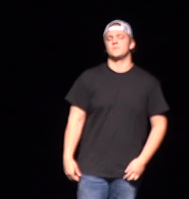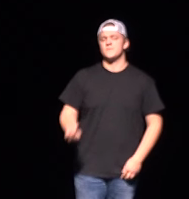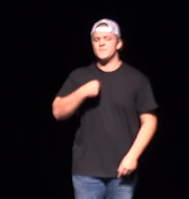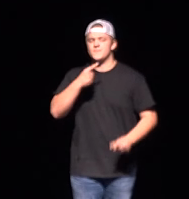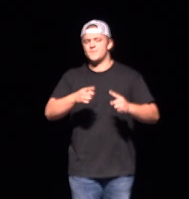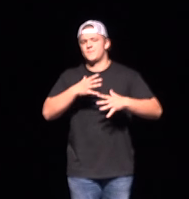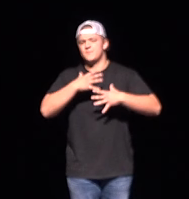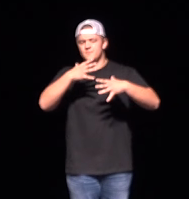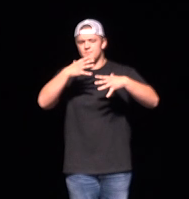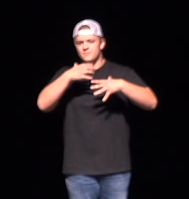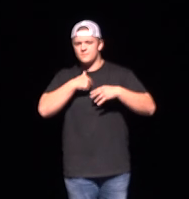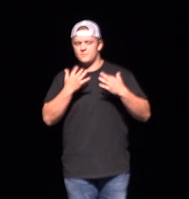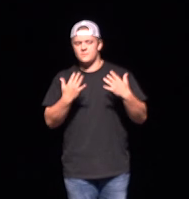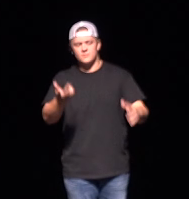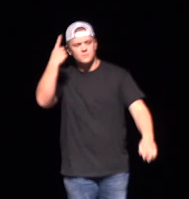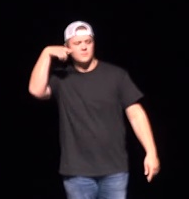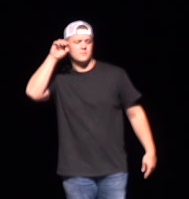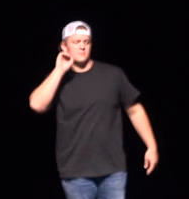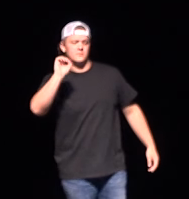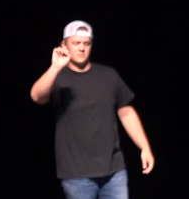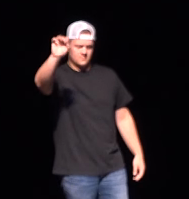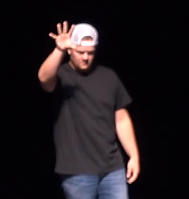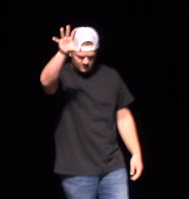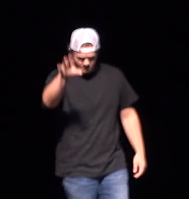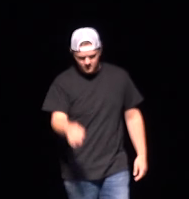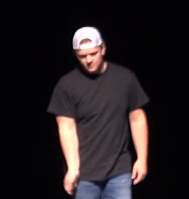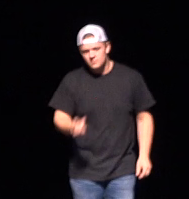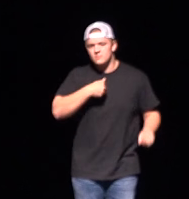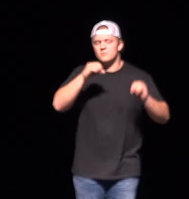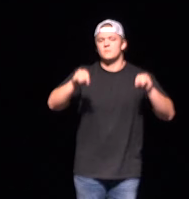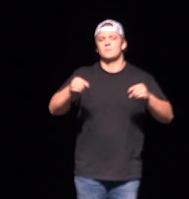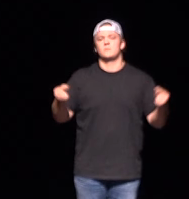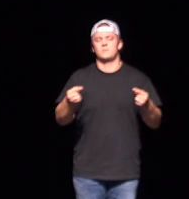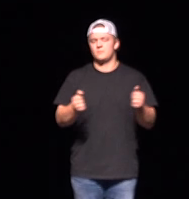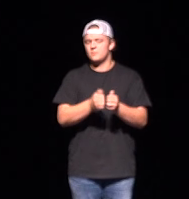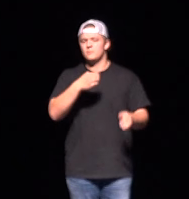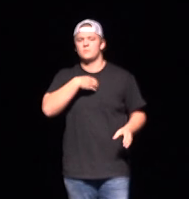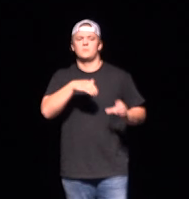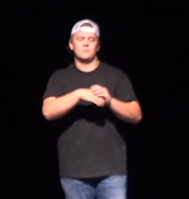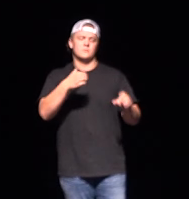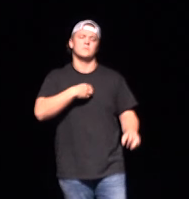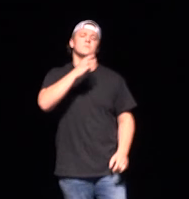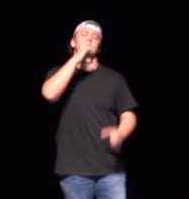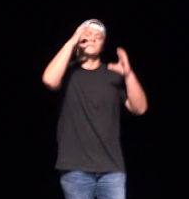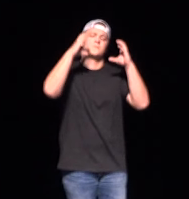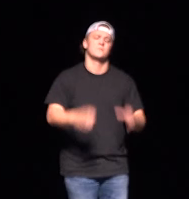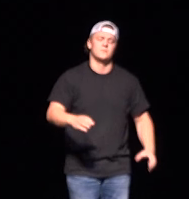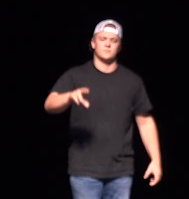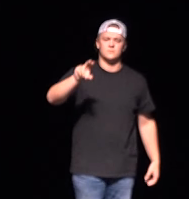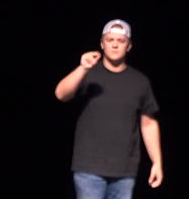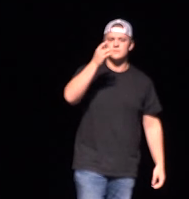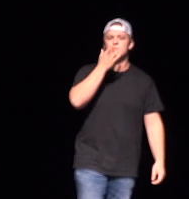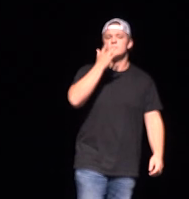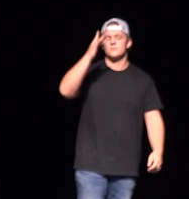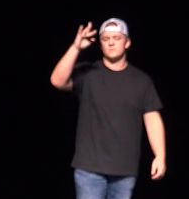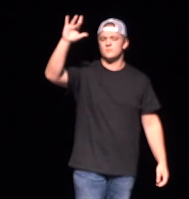I can't breathe, I'm waiting for the exhale I touch my pen with my wishes and I'll wish it well I still don't